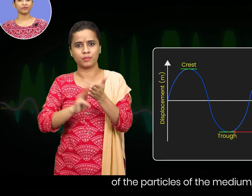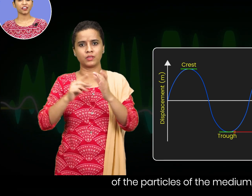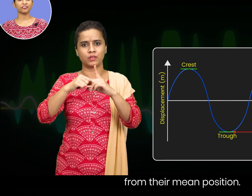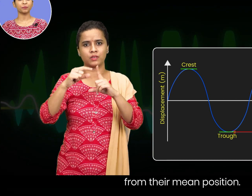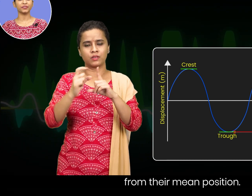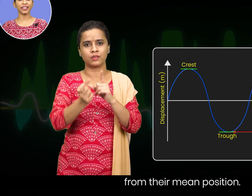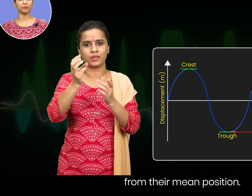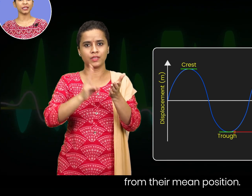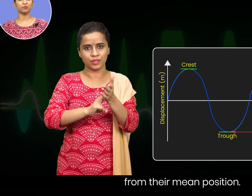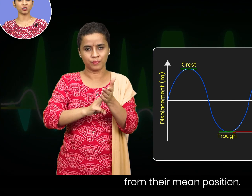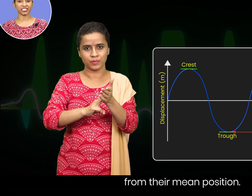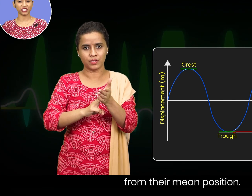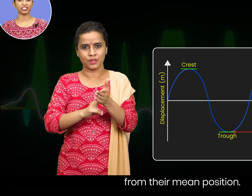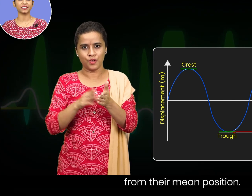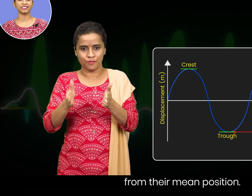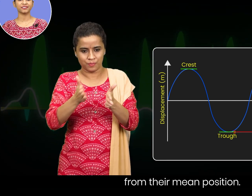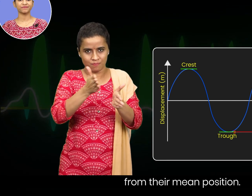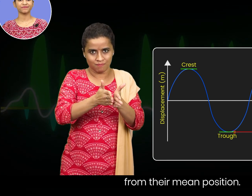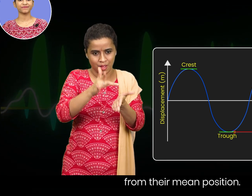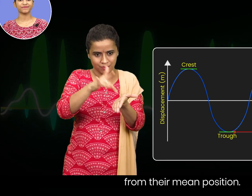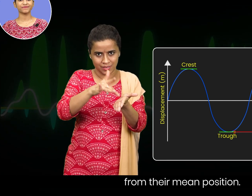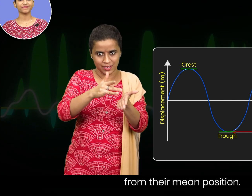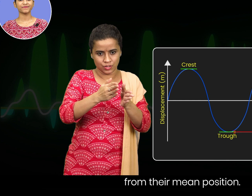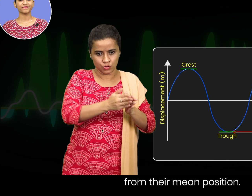medium from their main position.